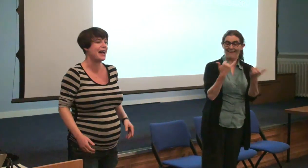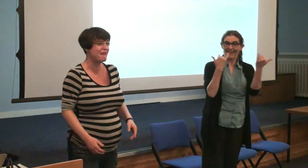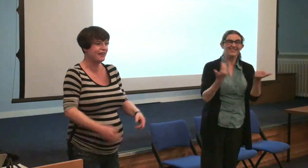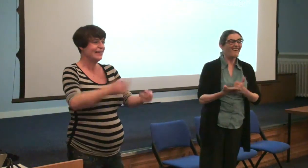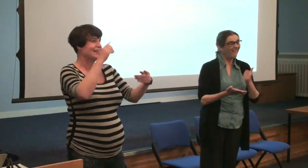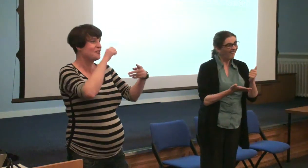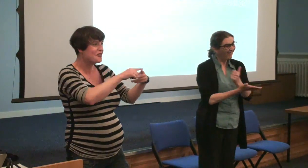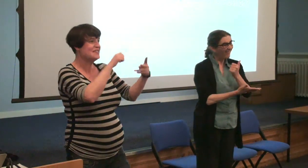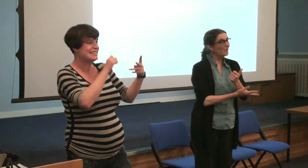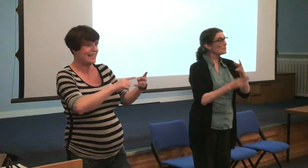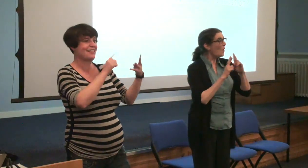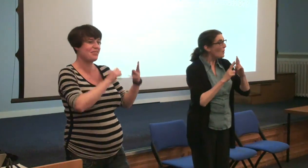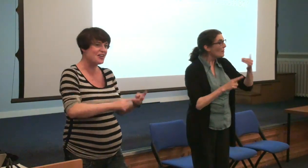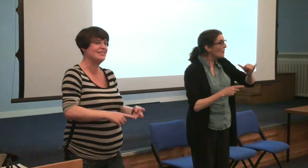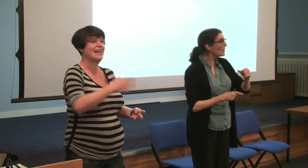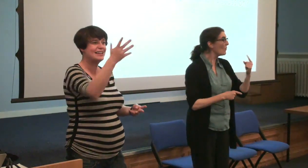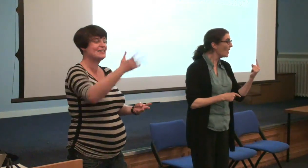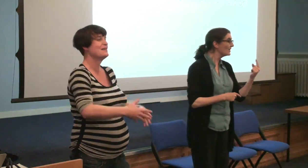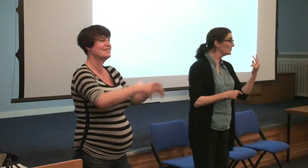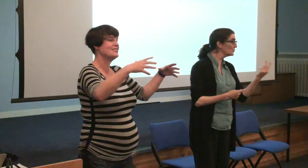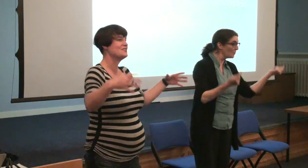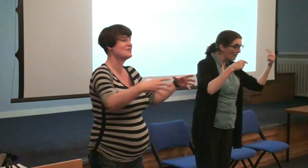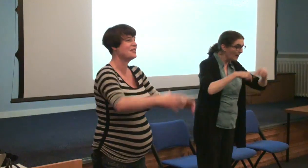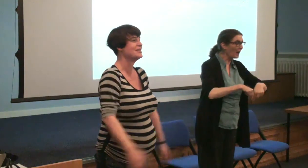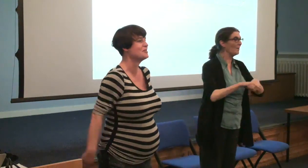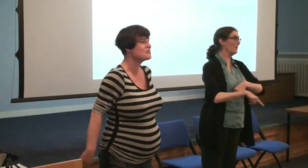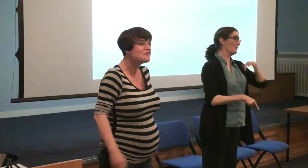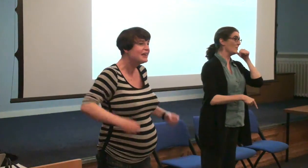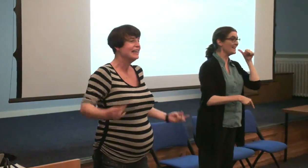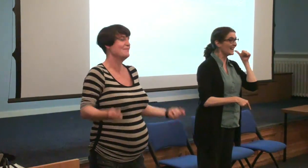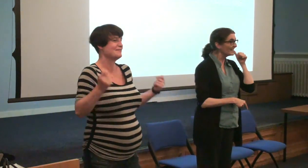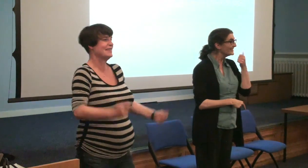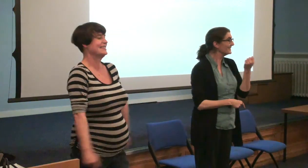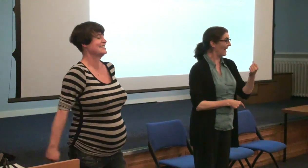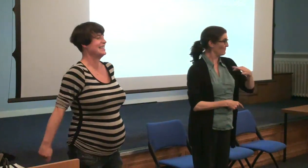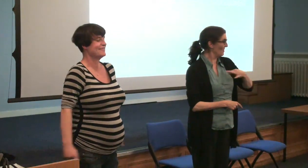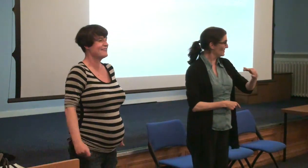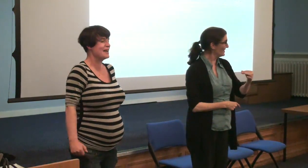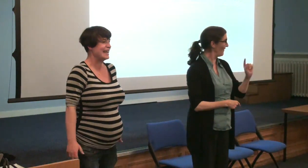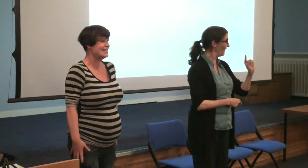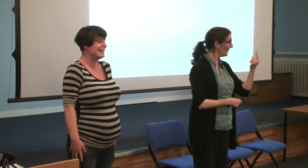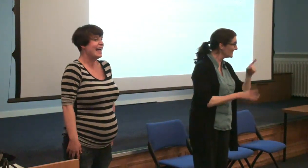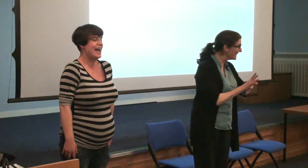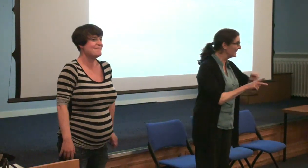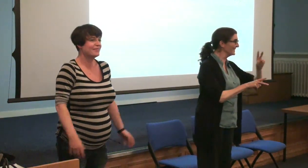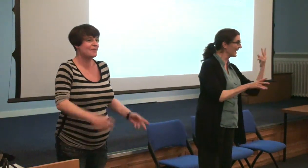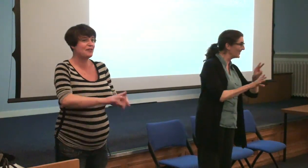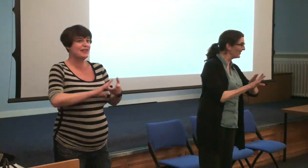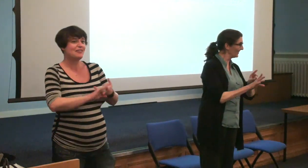have, you know, first, second, third year and you must be students all under the roof, but we didn't achieve, never mind. A couple of